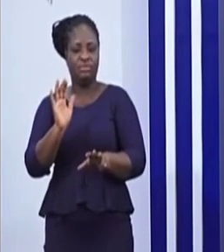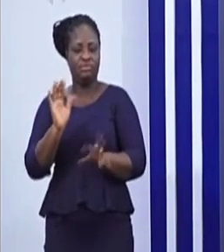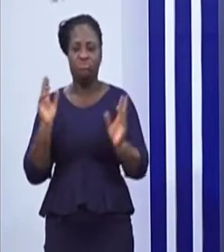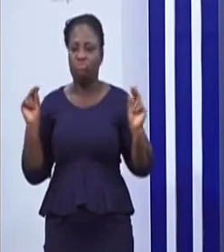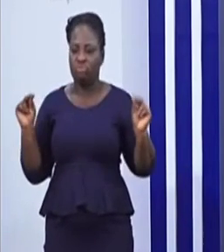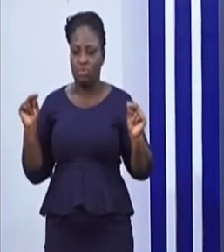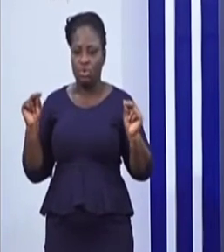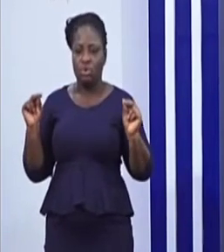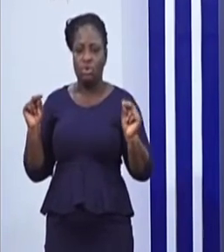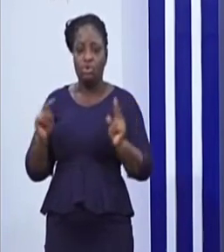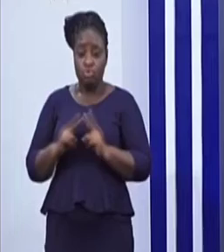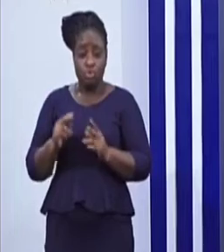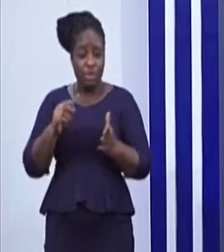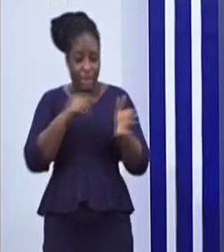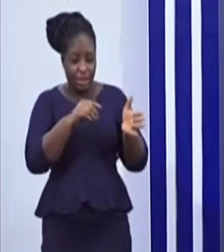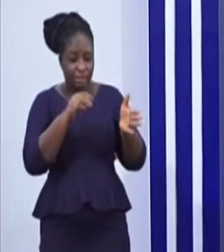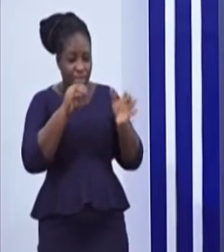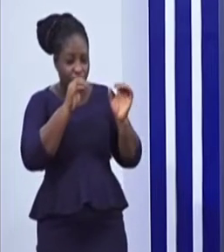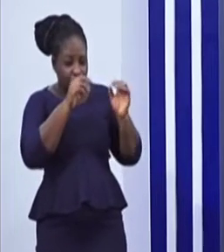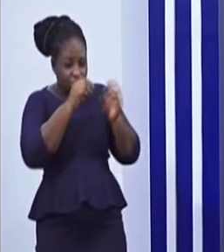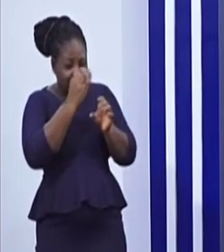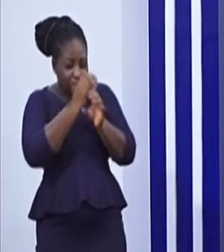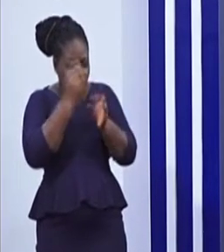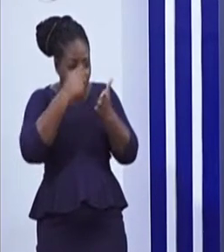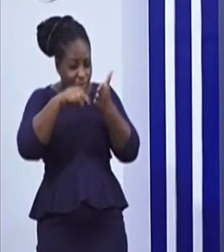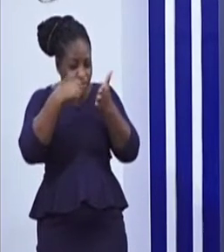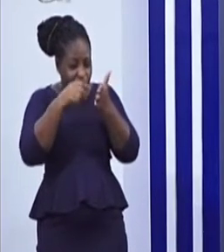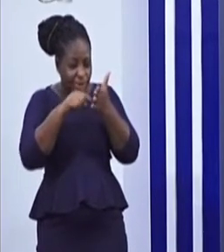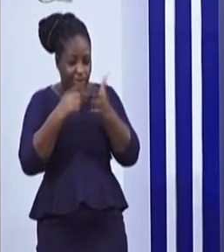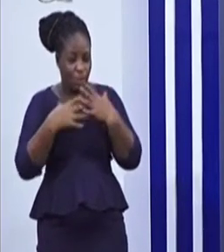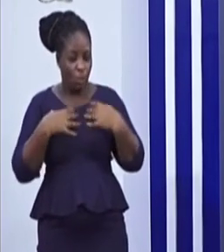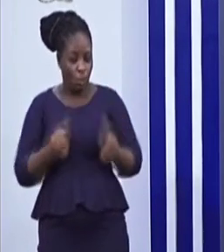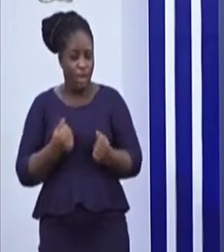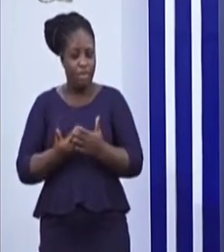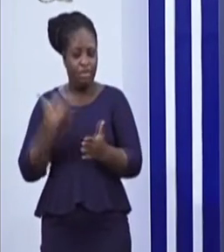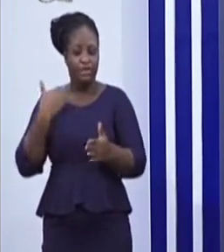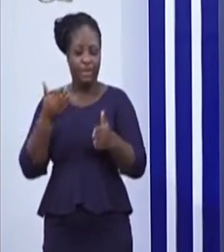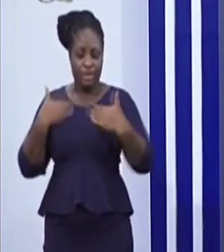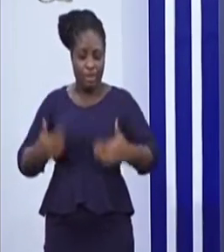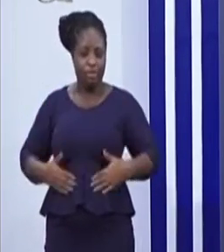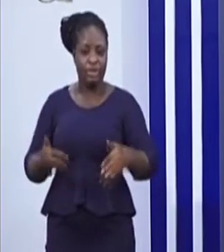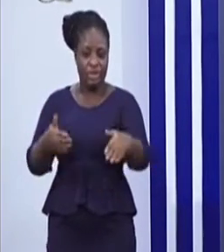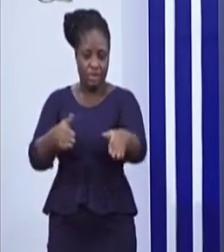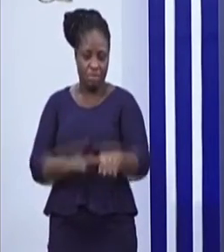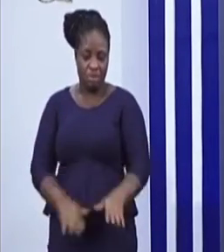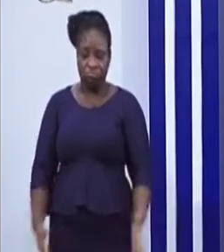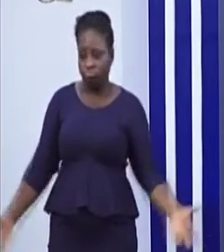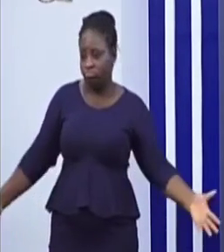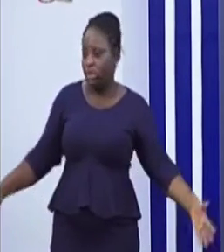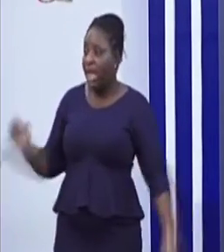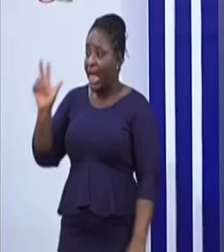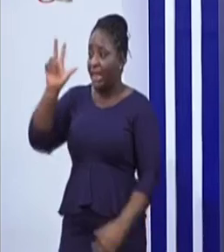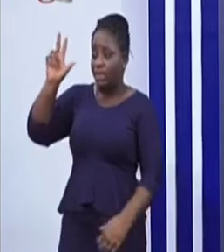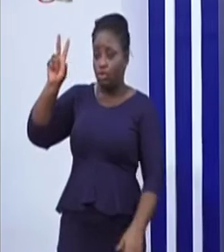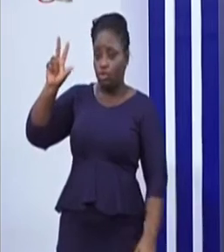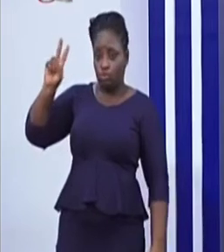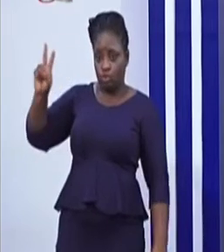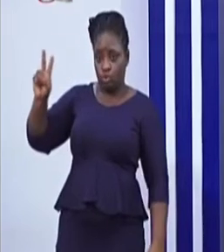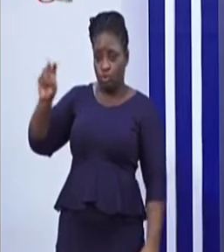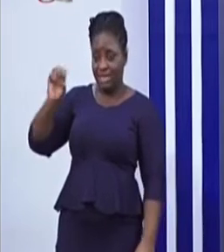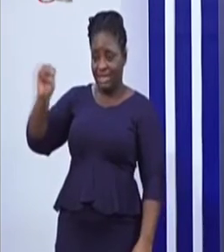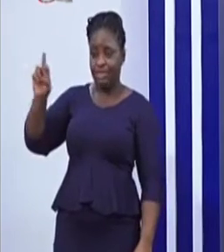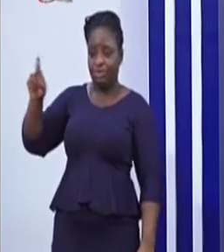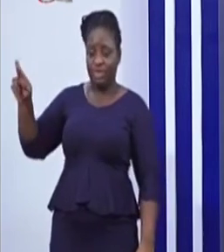do, supervised burial. Eastern region has recorded 32 cases, yes. The